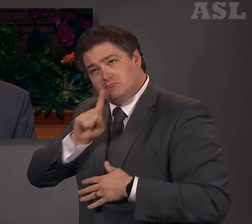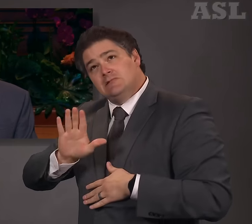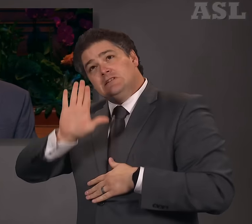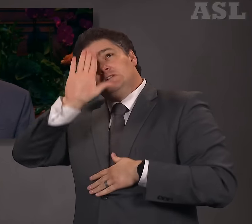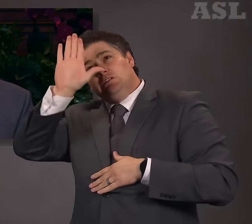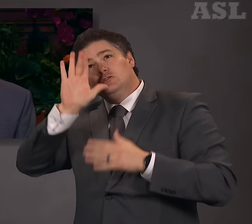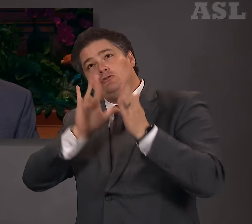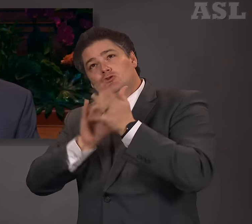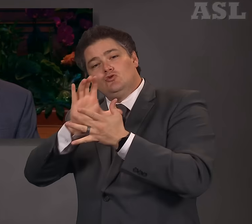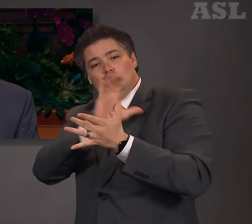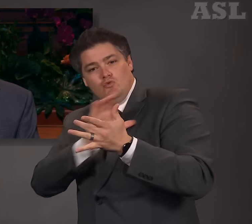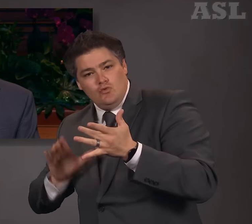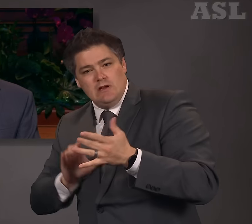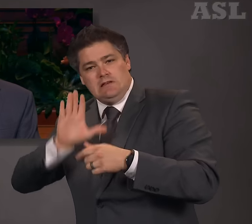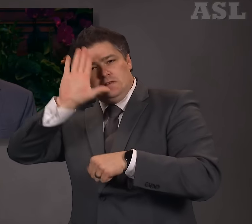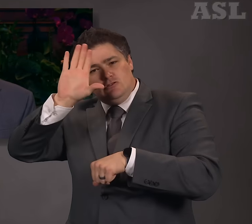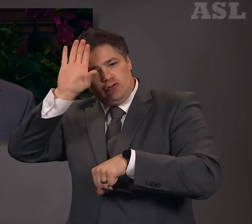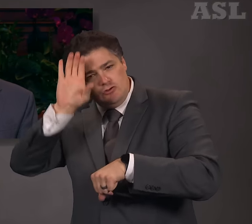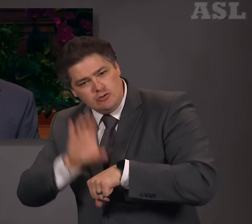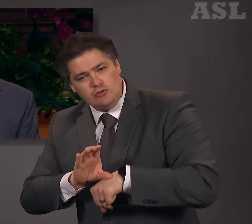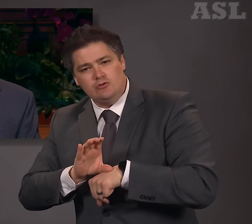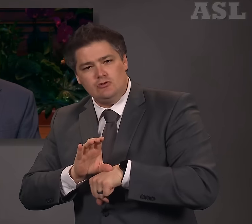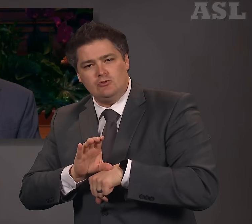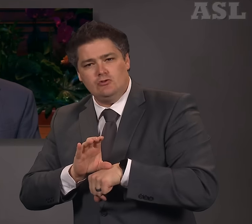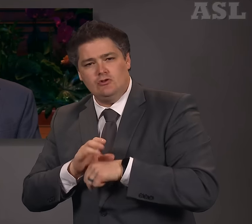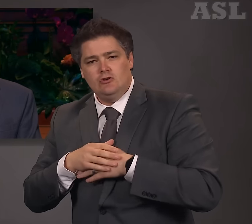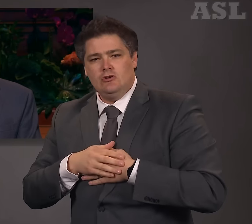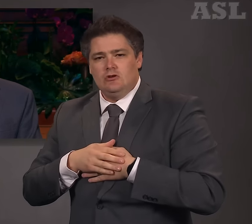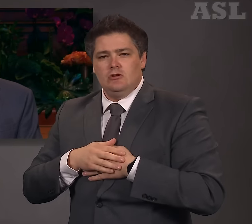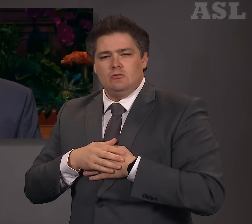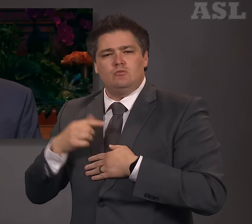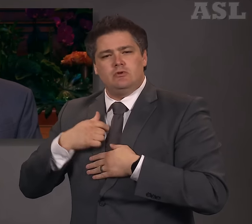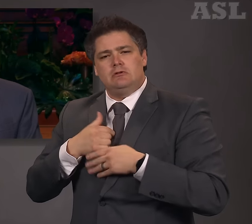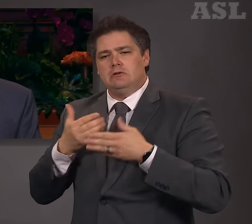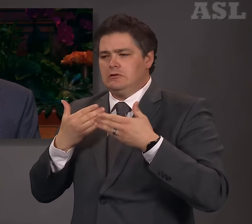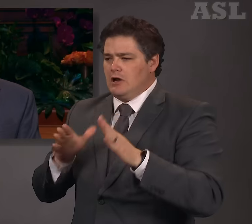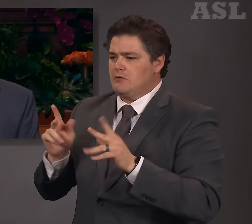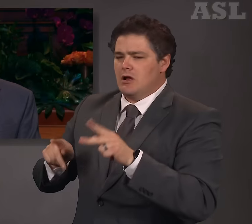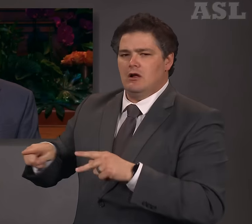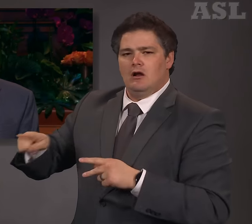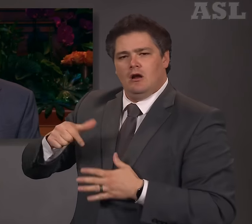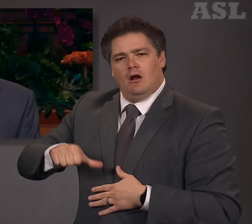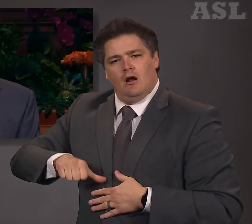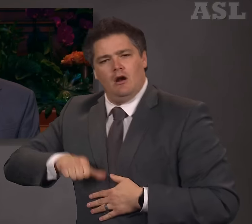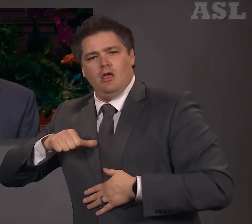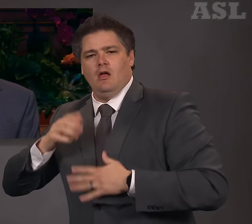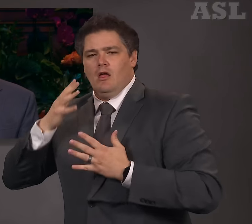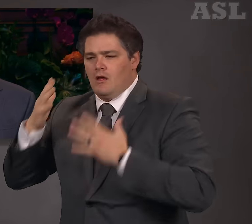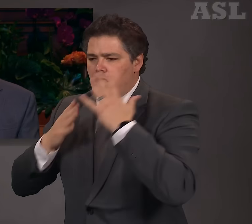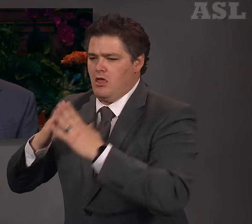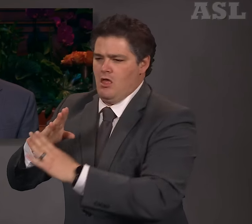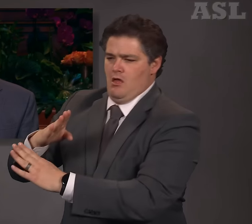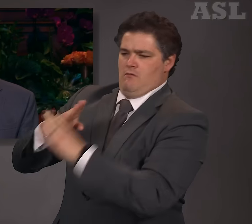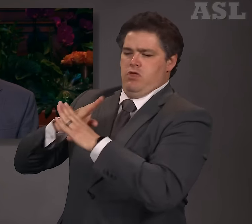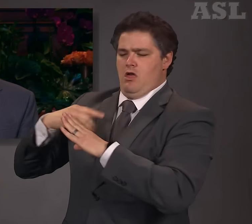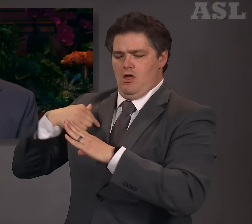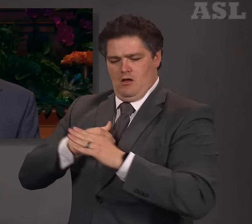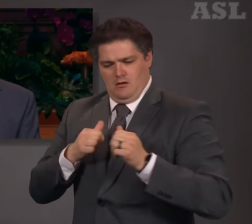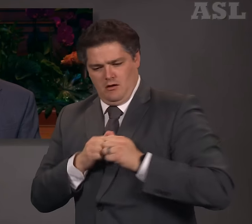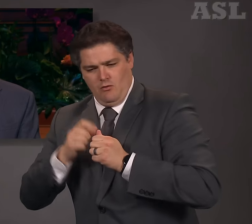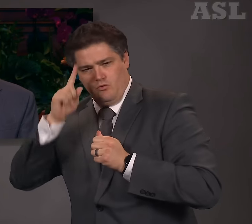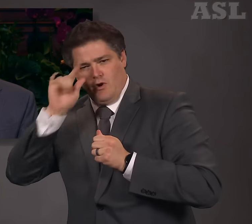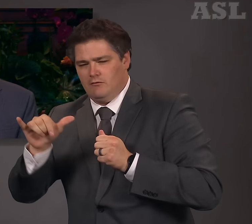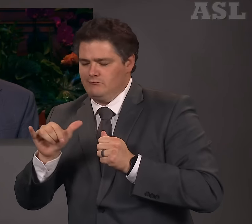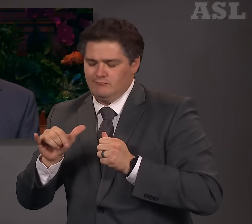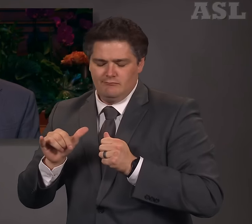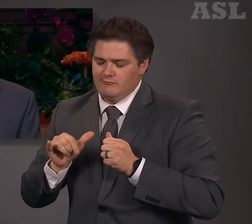Christ. We will not allow any man or any hurt or embarrassment or pride to keep us from being together forever.